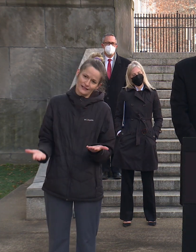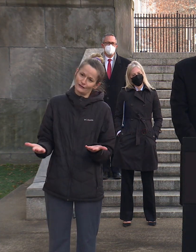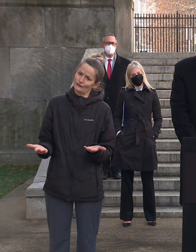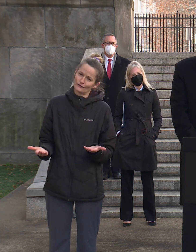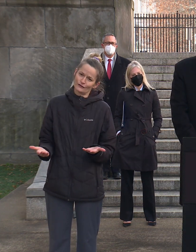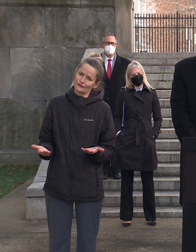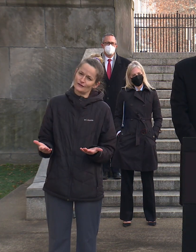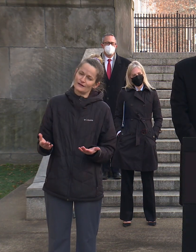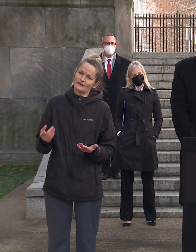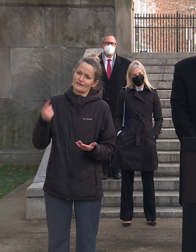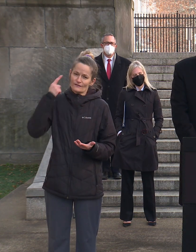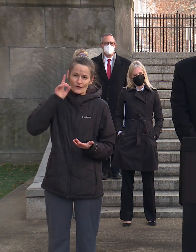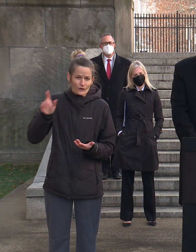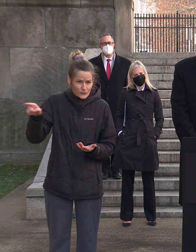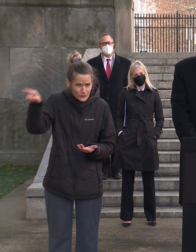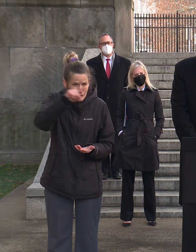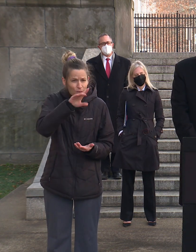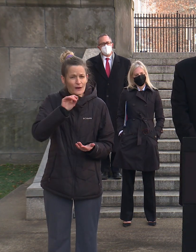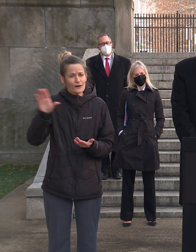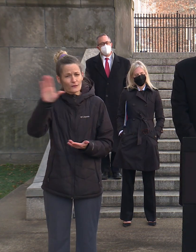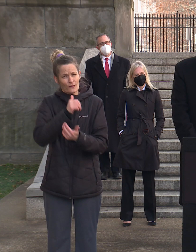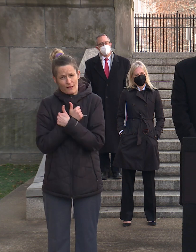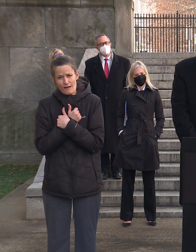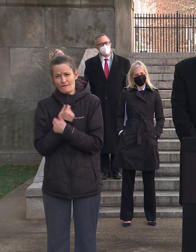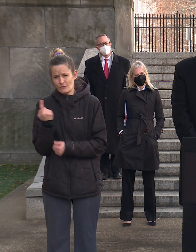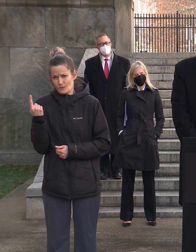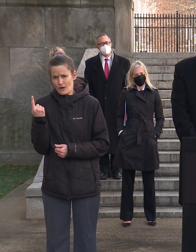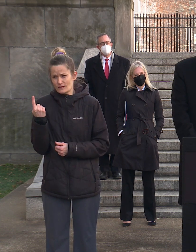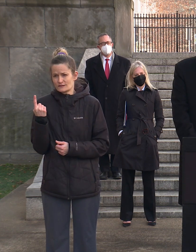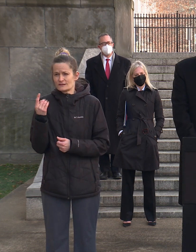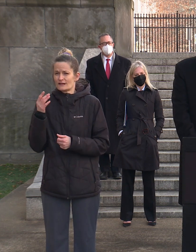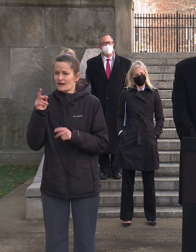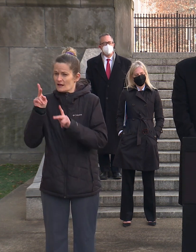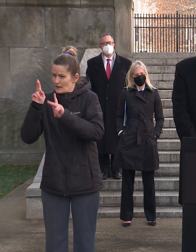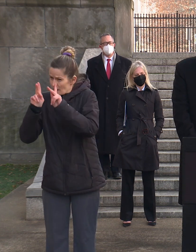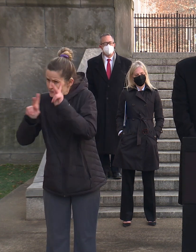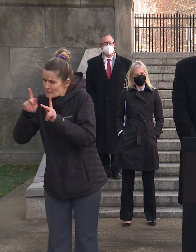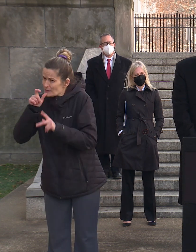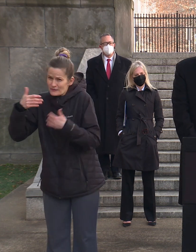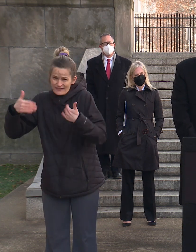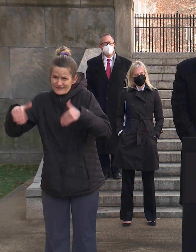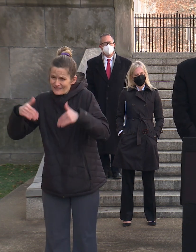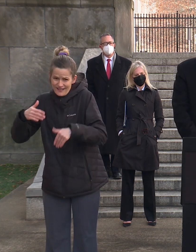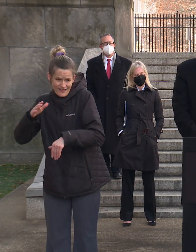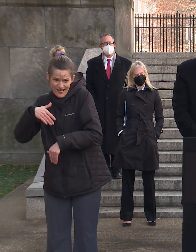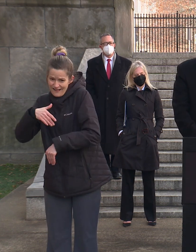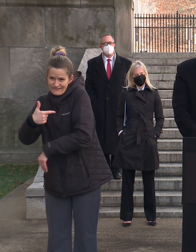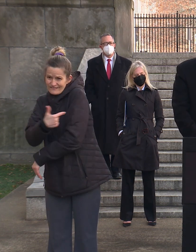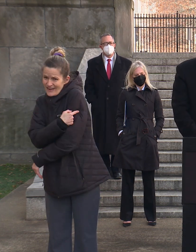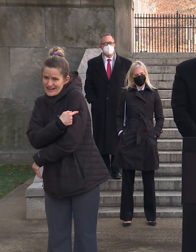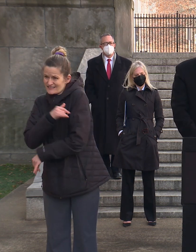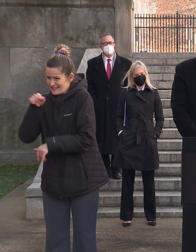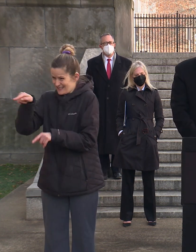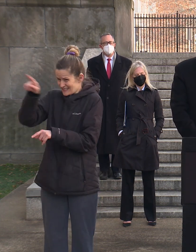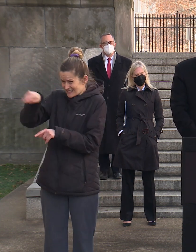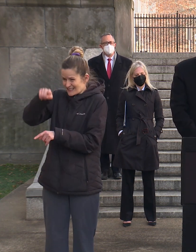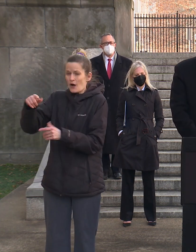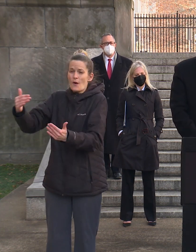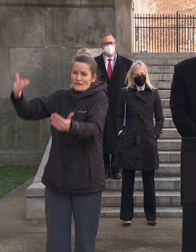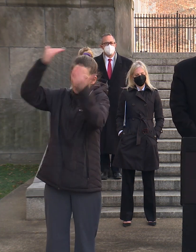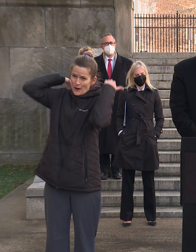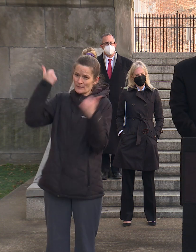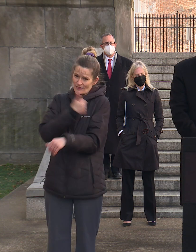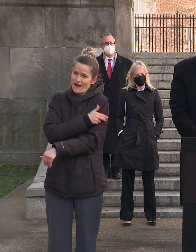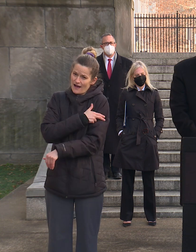the unvaccinated population that is overwhelming our hospitals and health systems. In a time when we do not have the same number